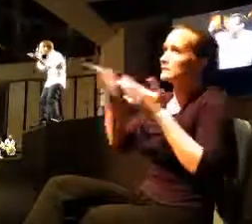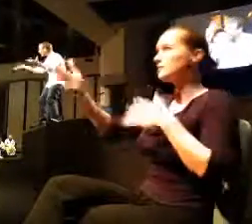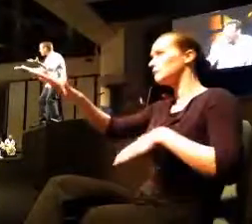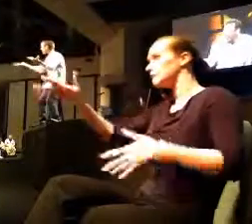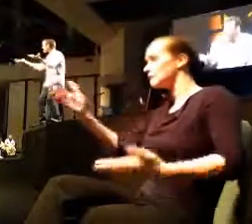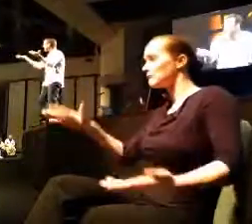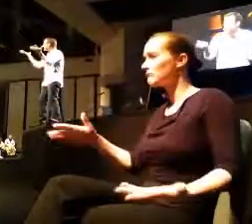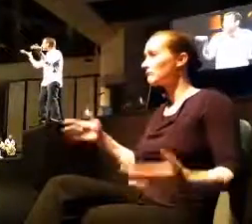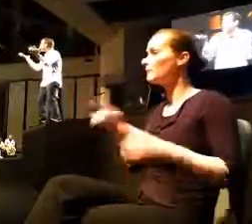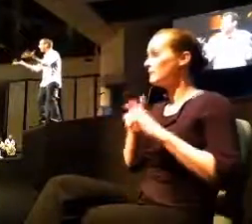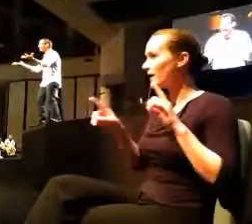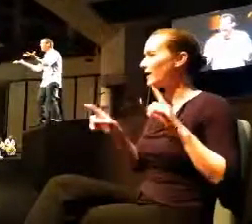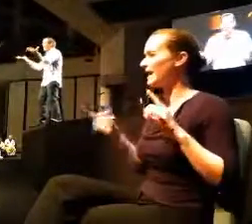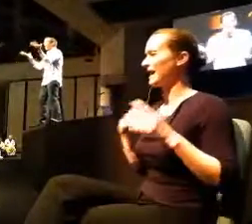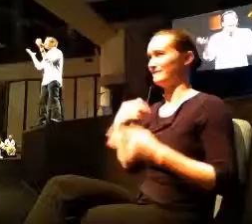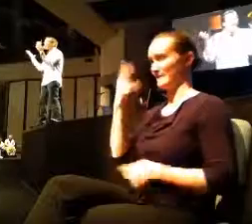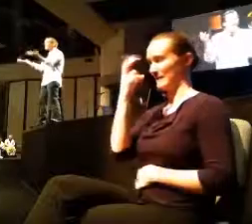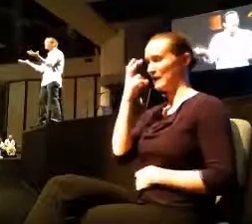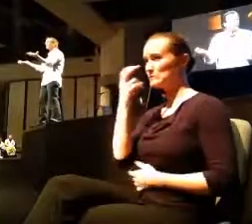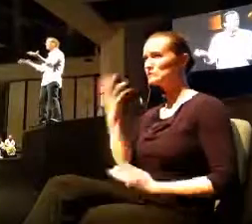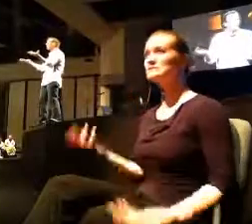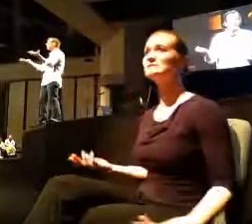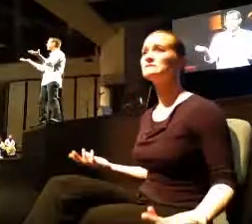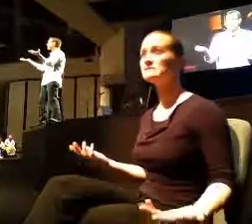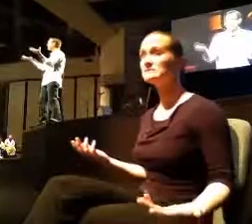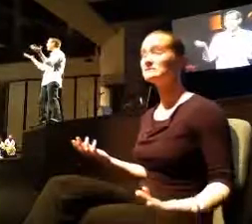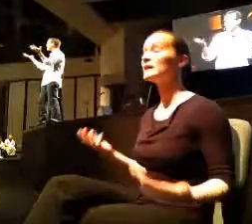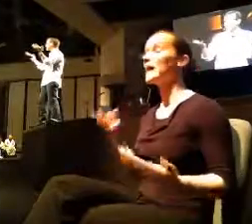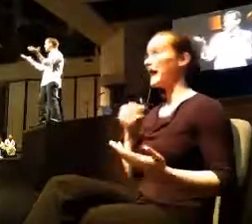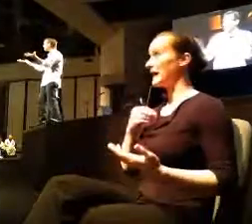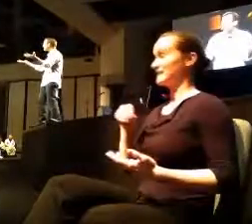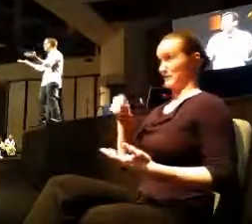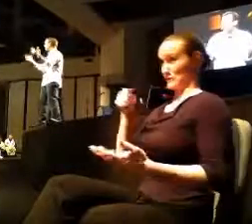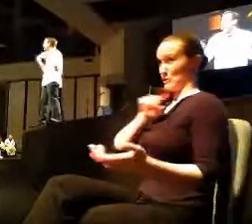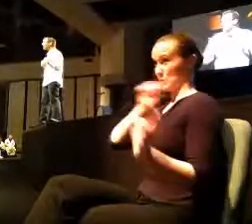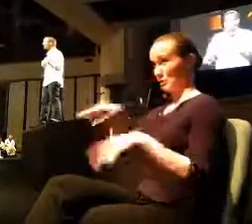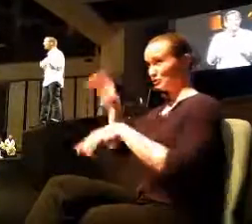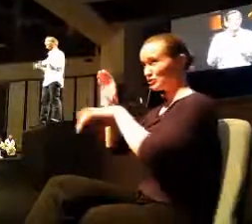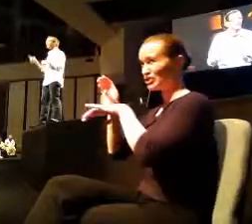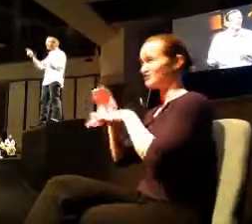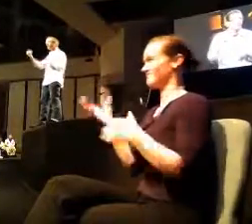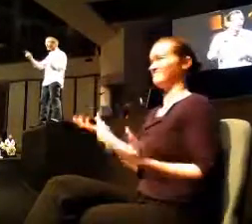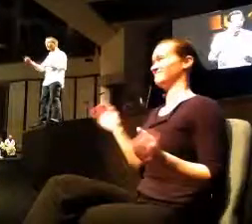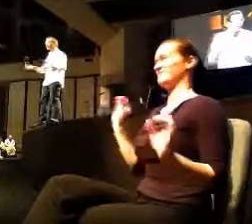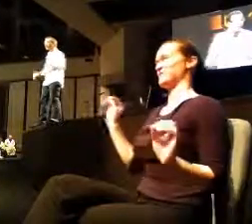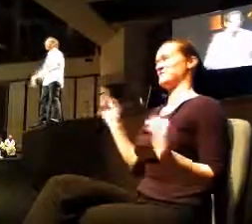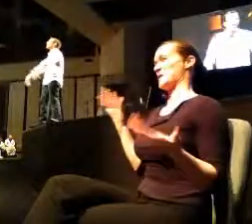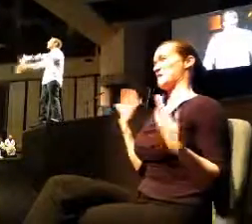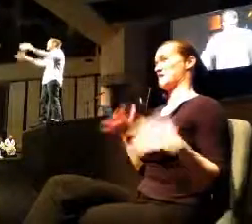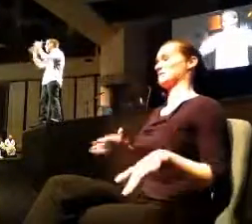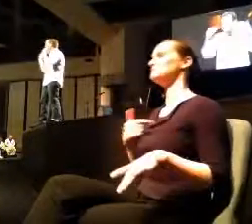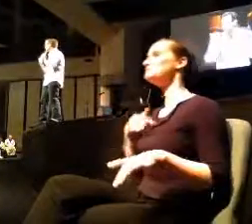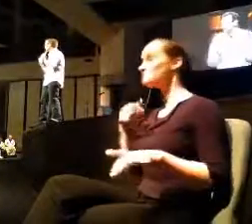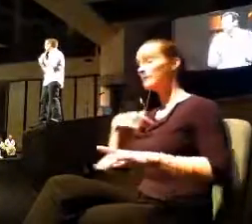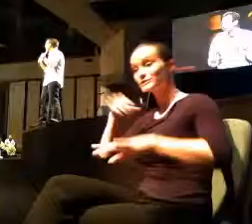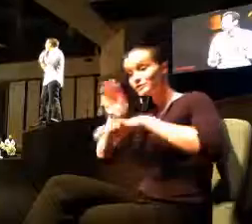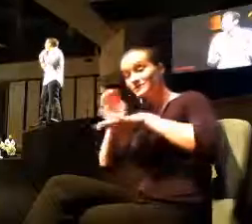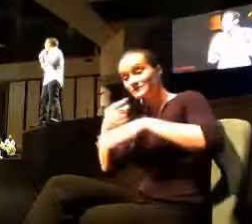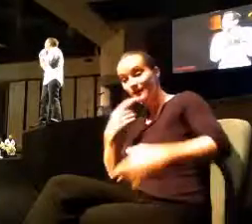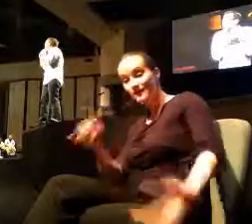my gosh, I've got these doubts. And the last place I think I should turn is at church. And we get to say, no. There